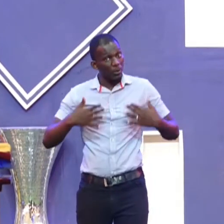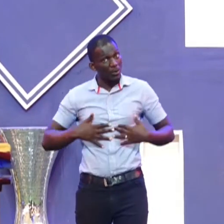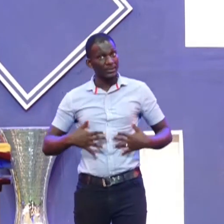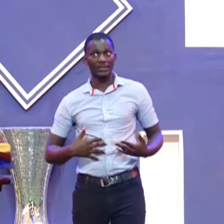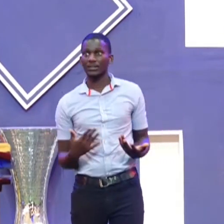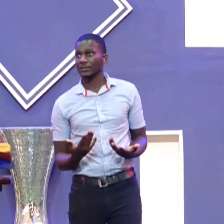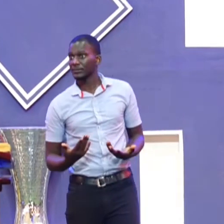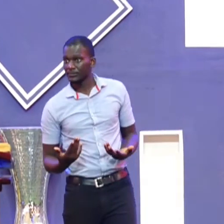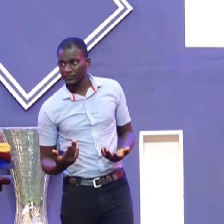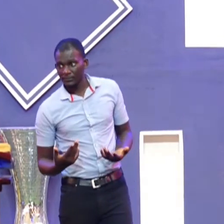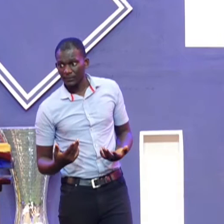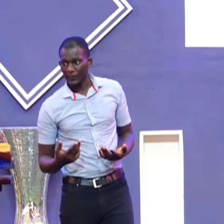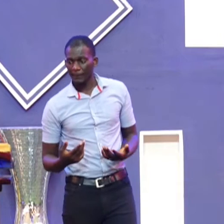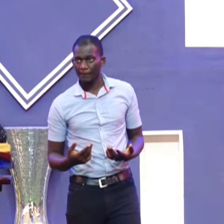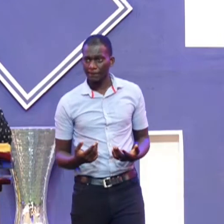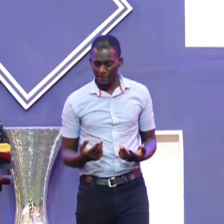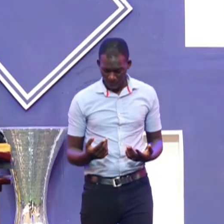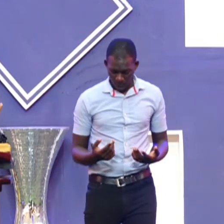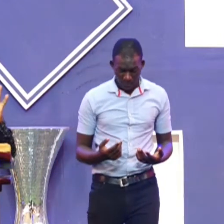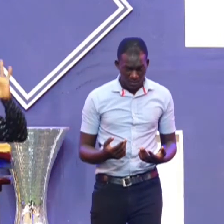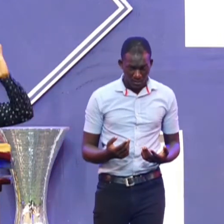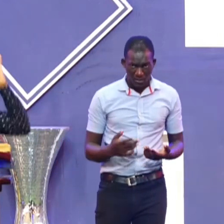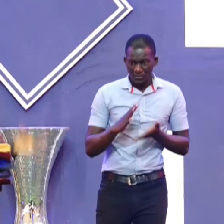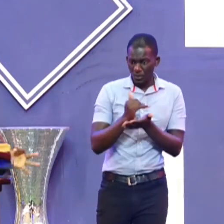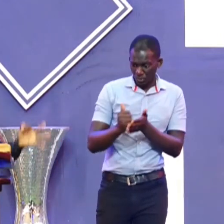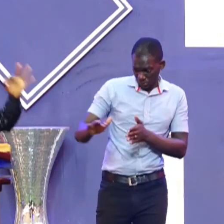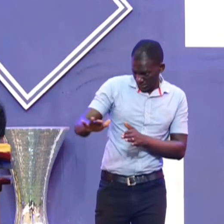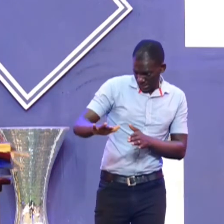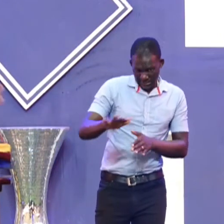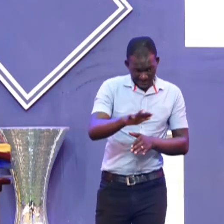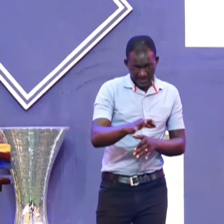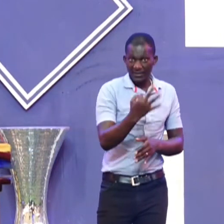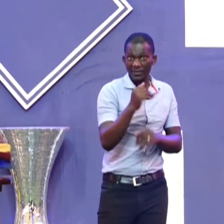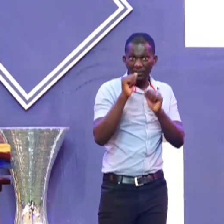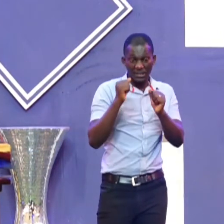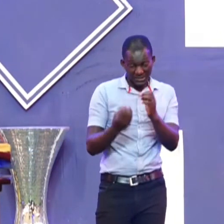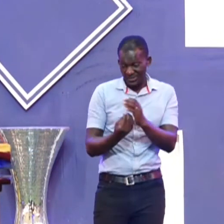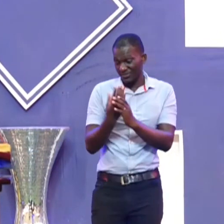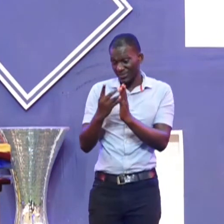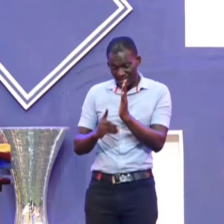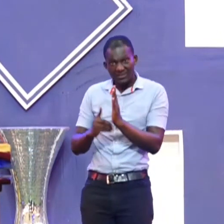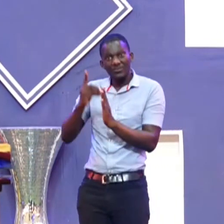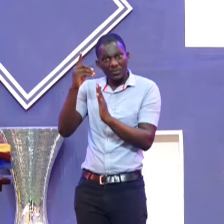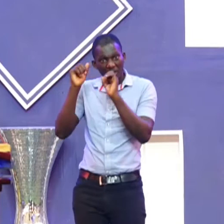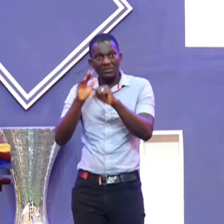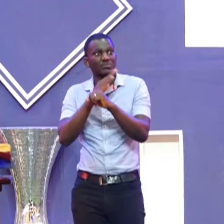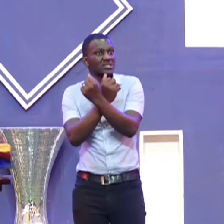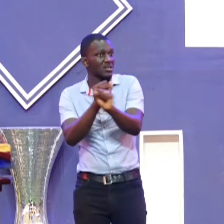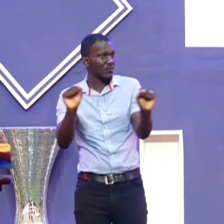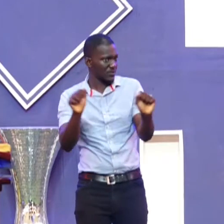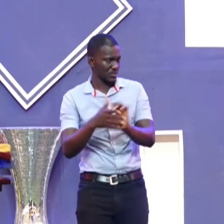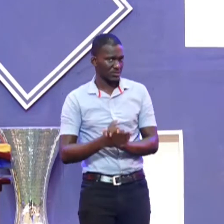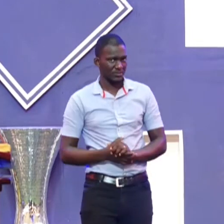also to your soul and your body wazeri yazo nessa tuzirino kula era zirino kununulwa because both all those